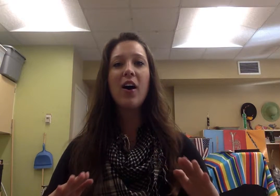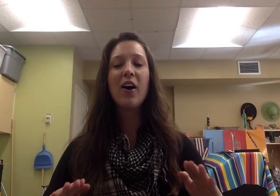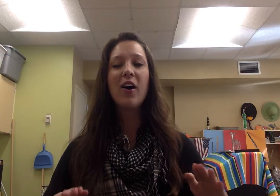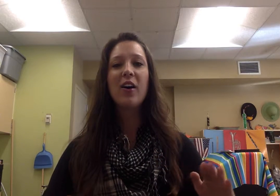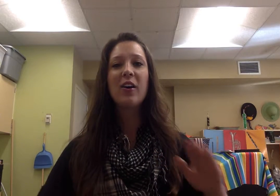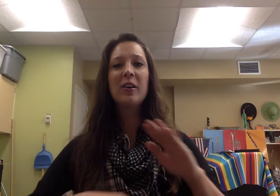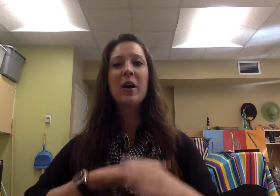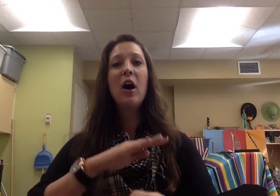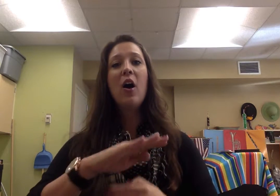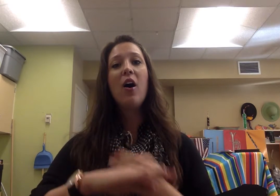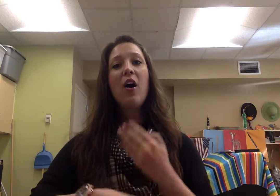calm,